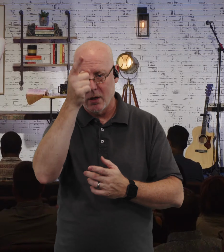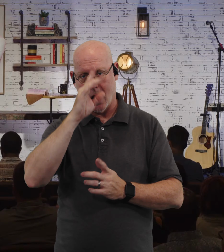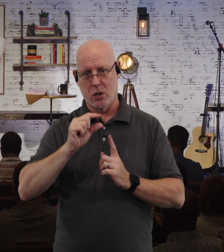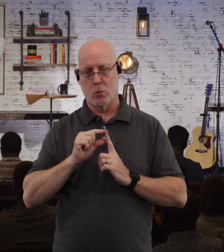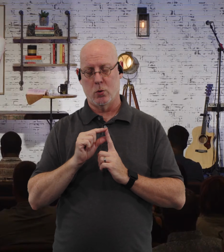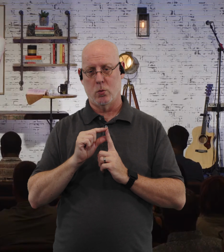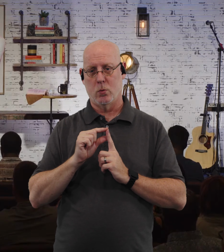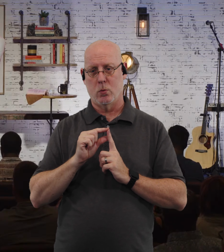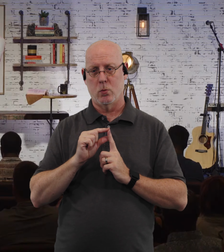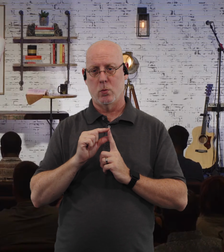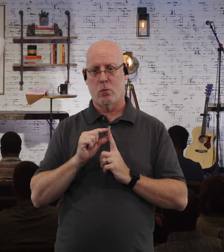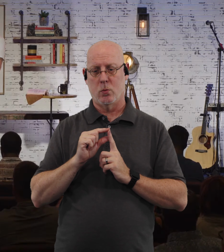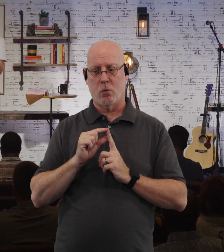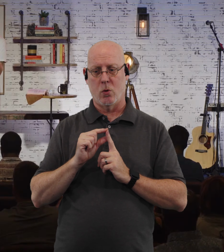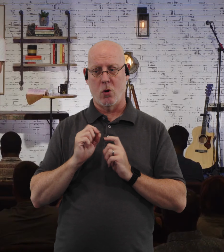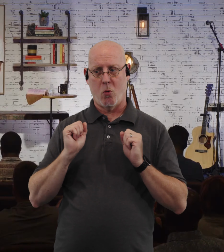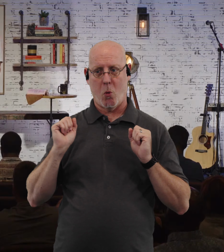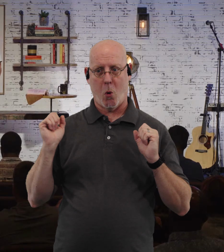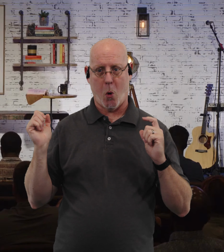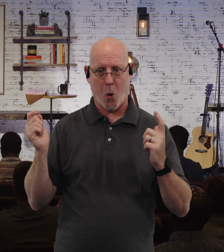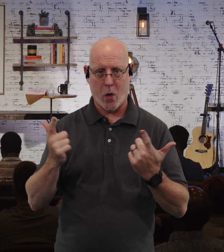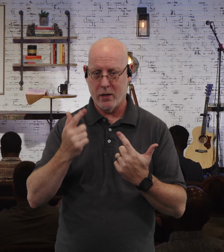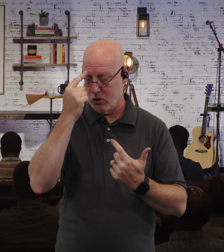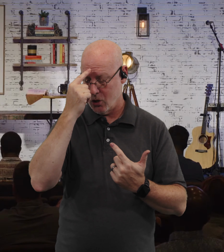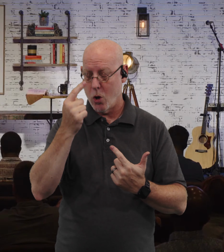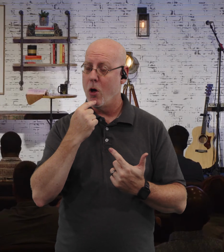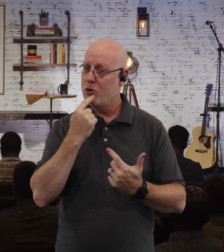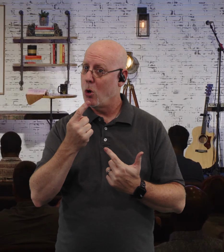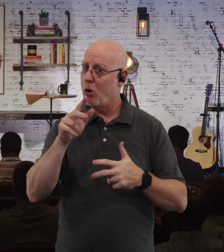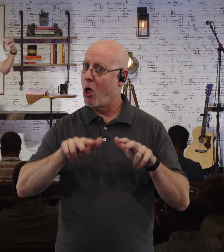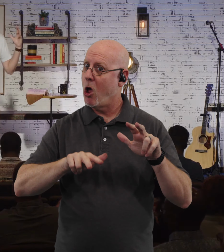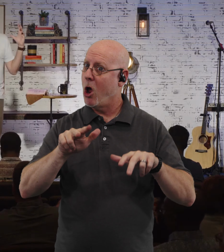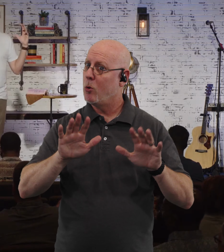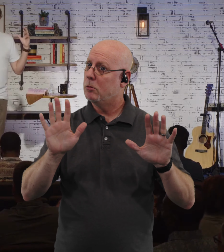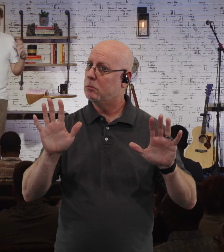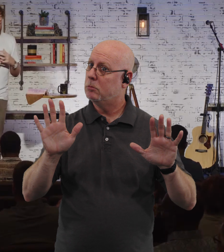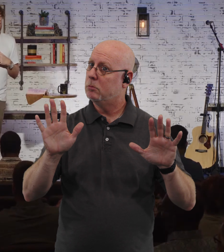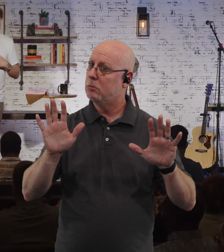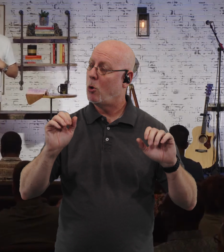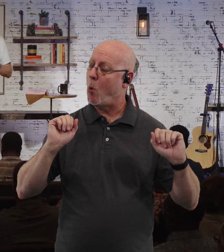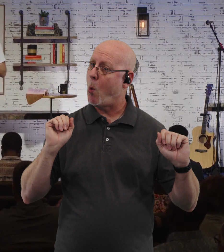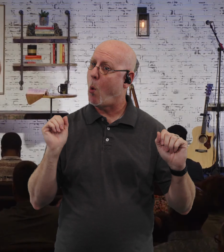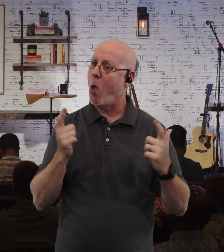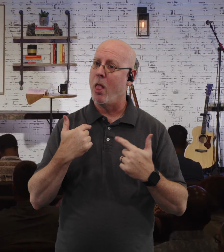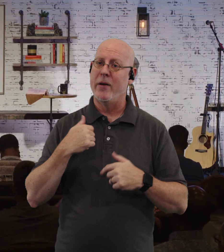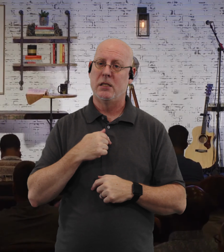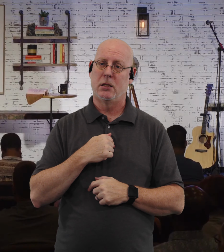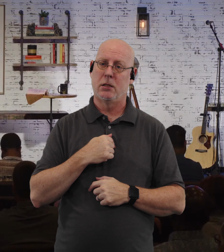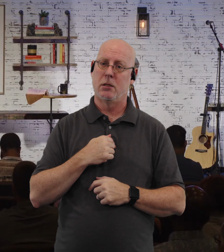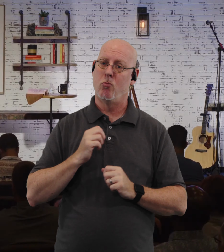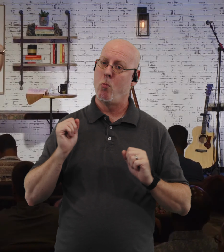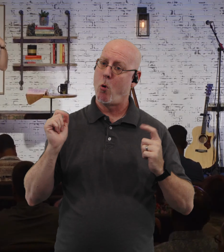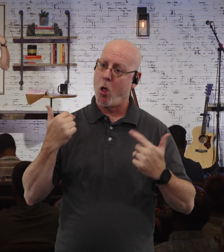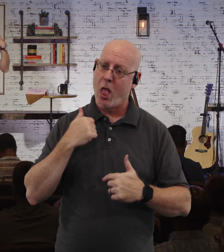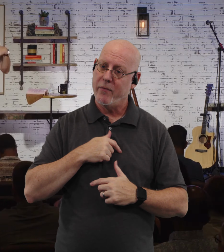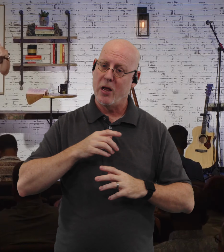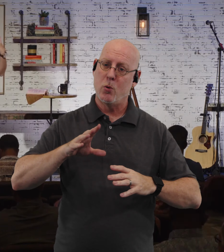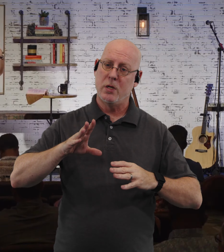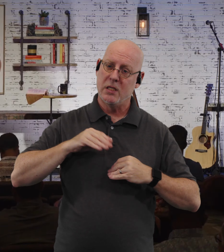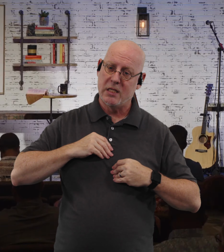God. All of us, I told you it's gonna be awkward. All of us, okay? All of us,